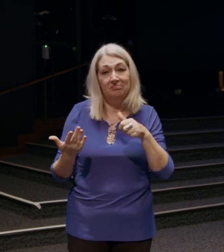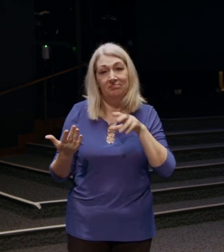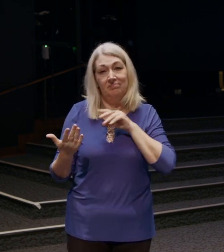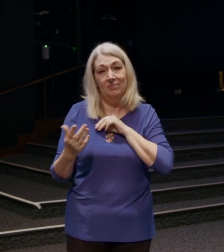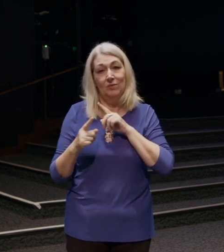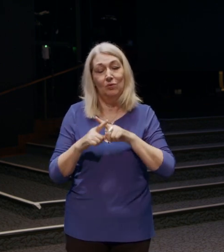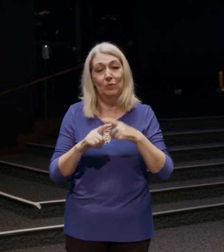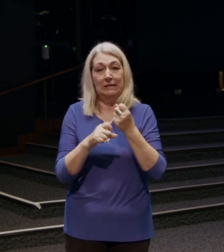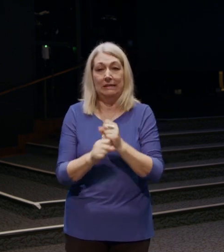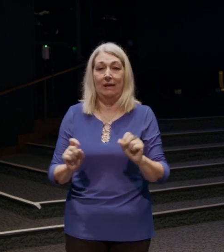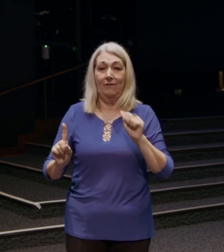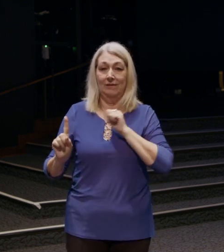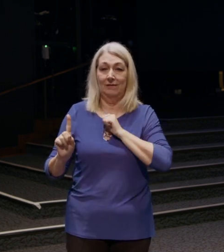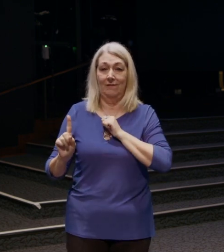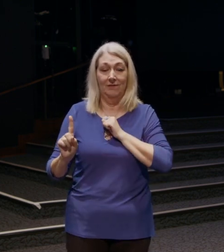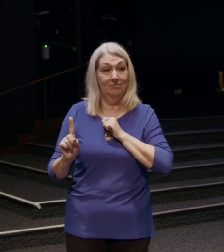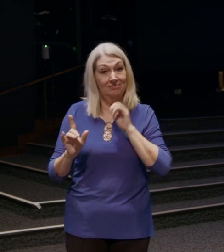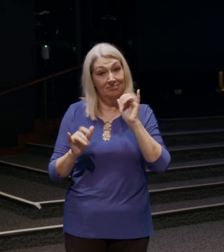Self-salvation just doesn't work.